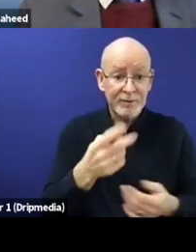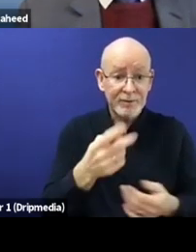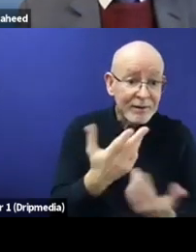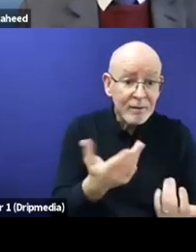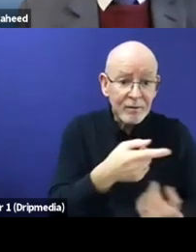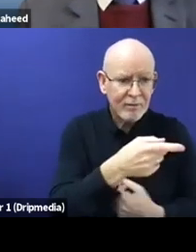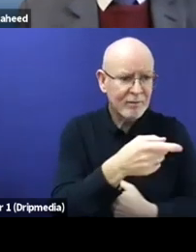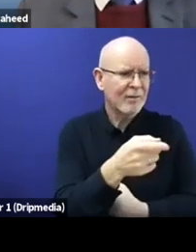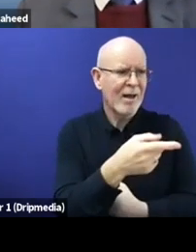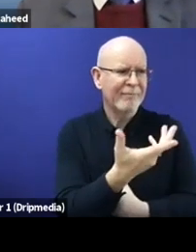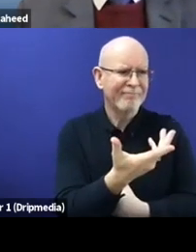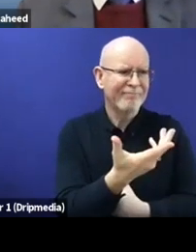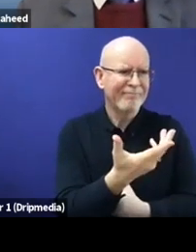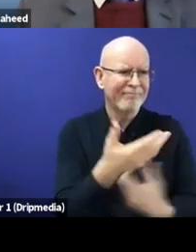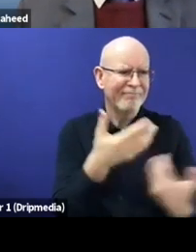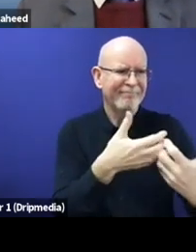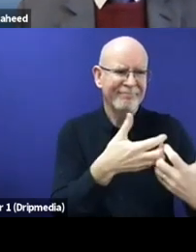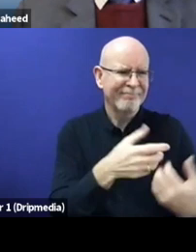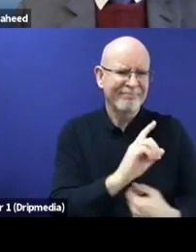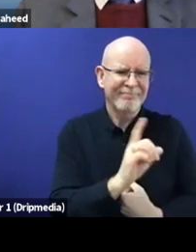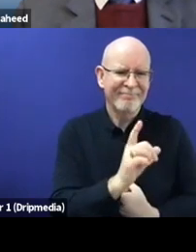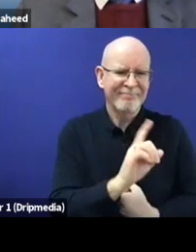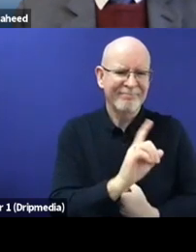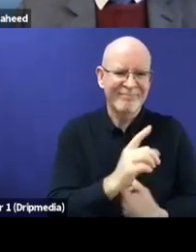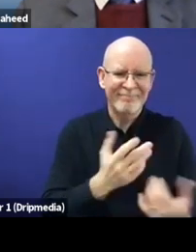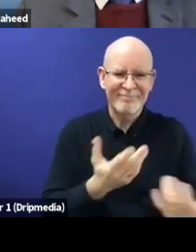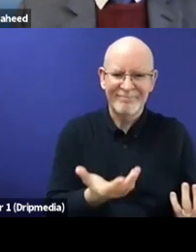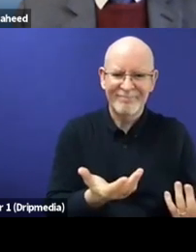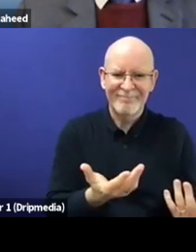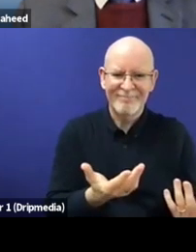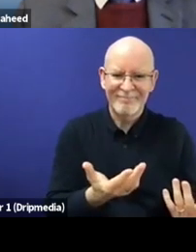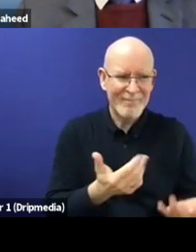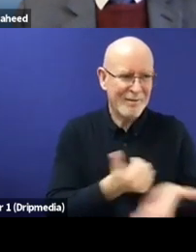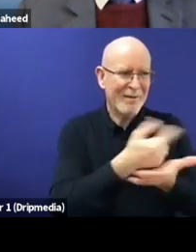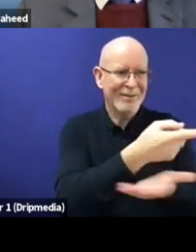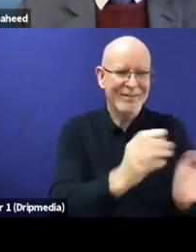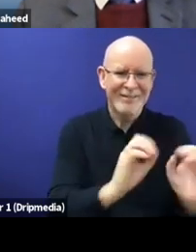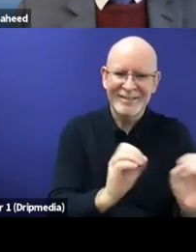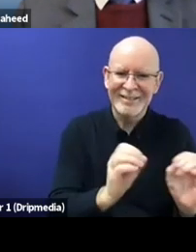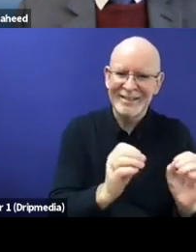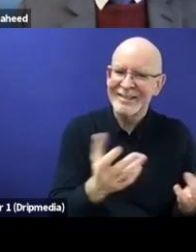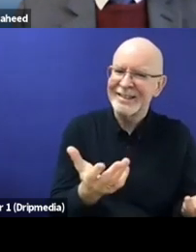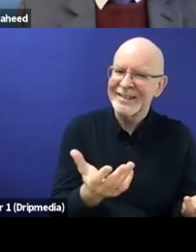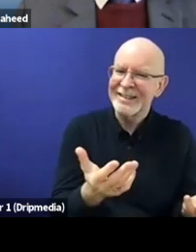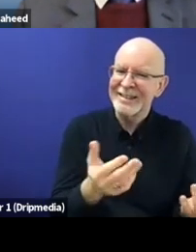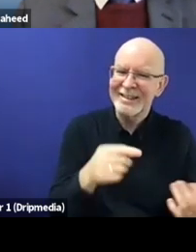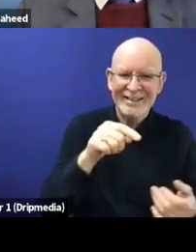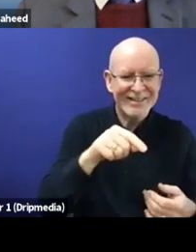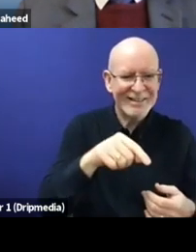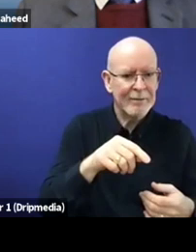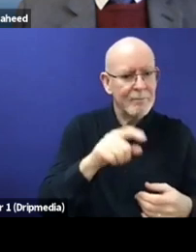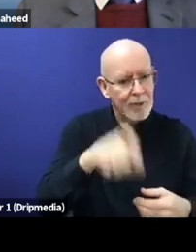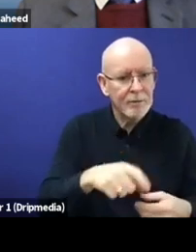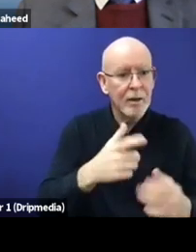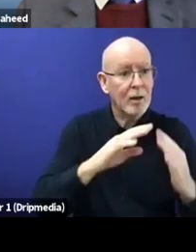work better, and by studying with the refugees, you will find a lot of, better